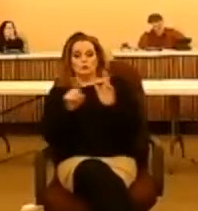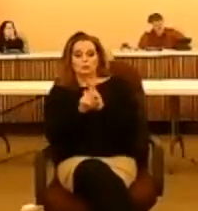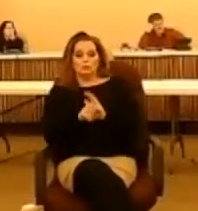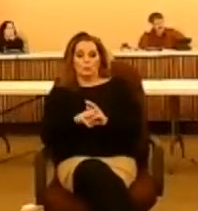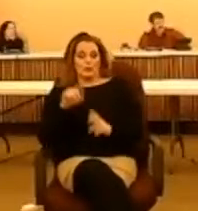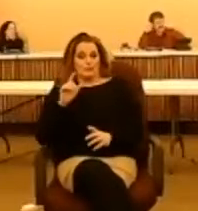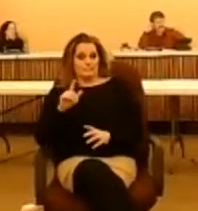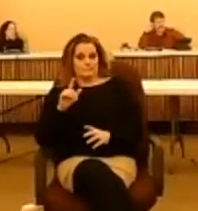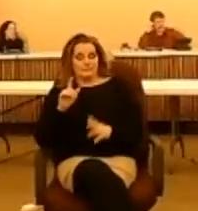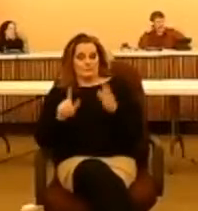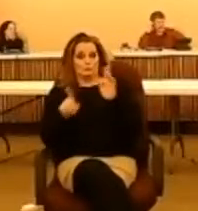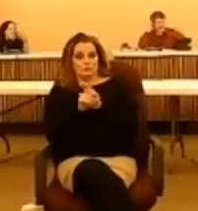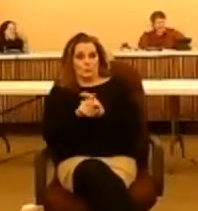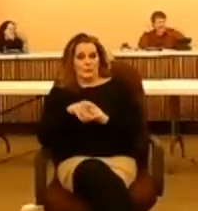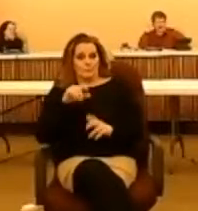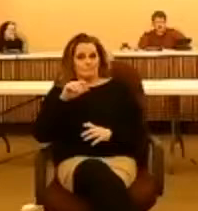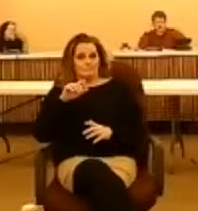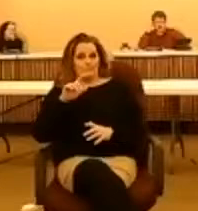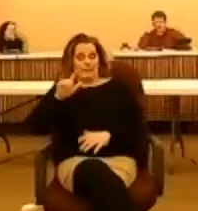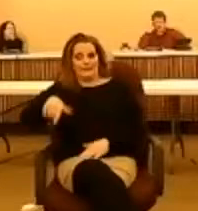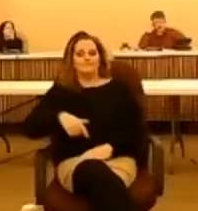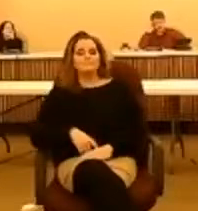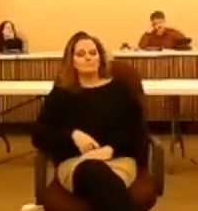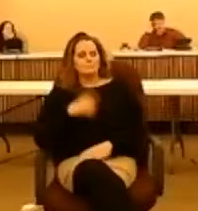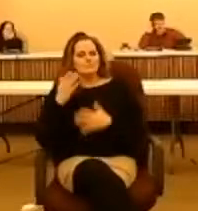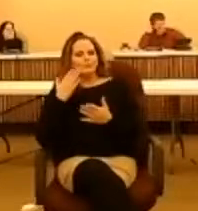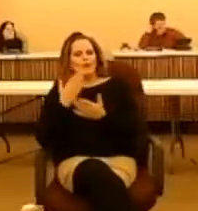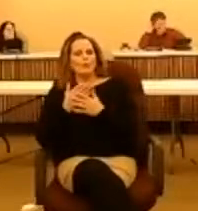be. Get there before 11:30.